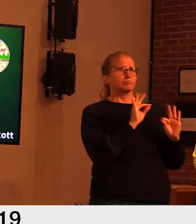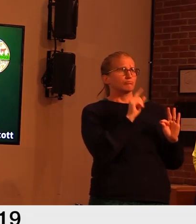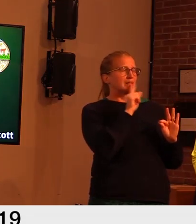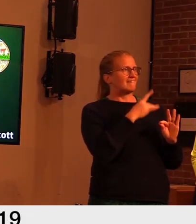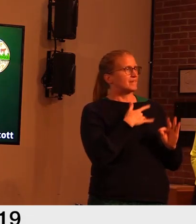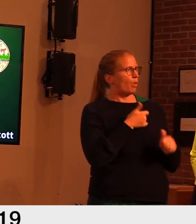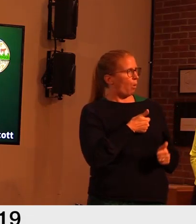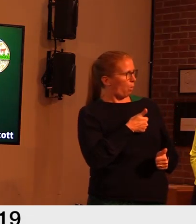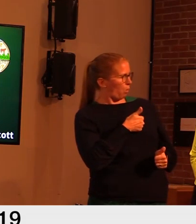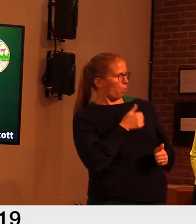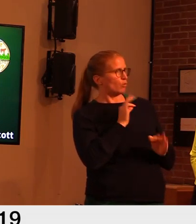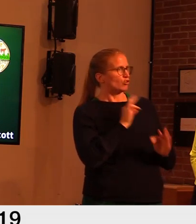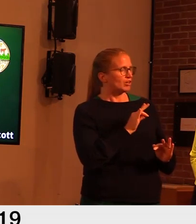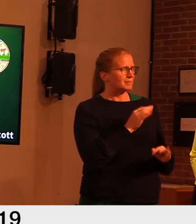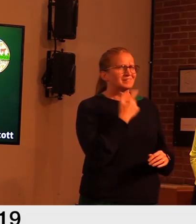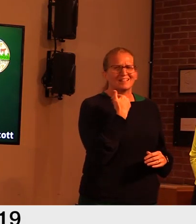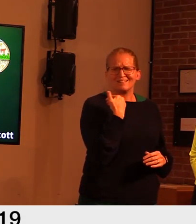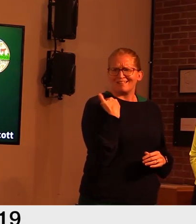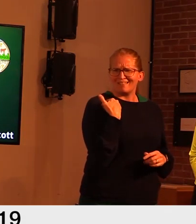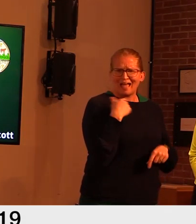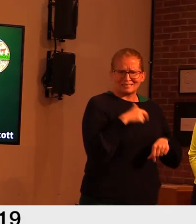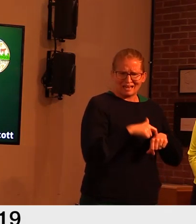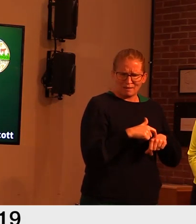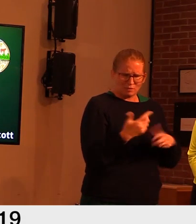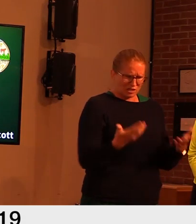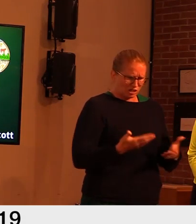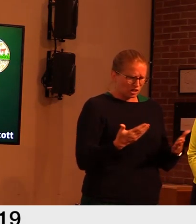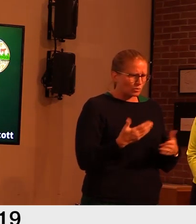If I could just could I just add a line to that?